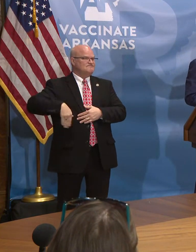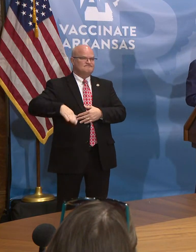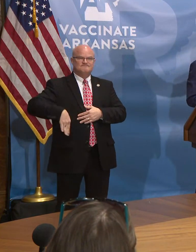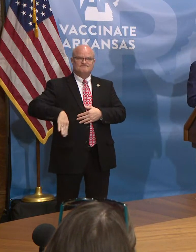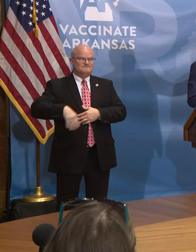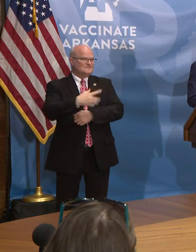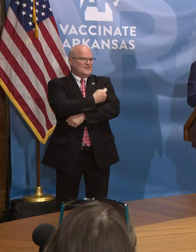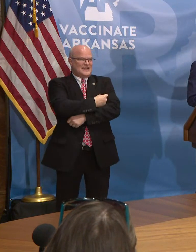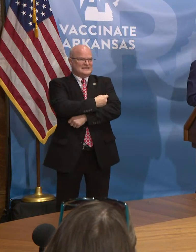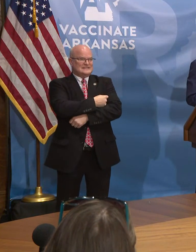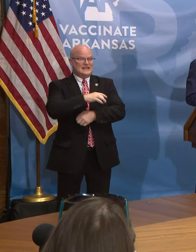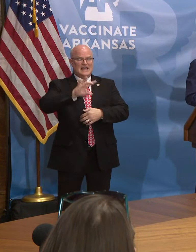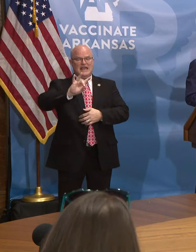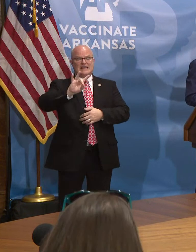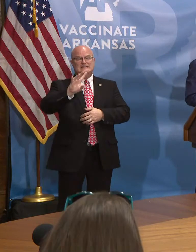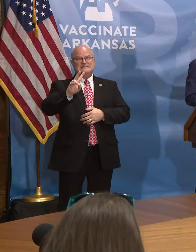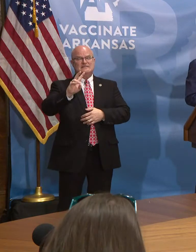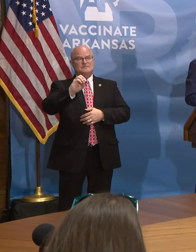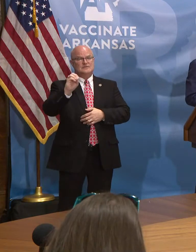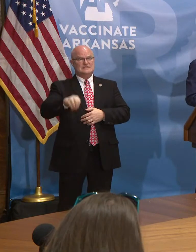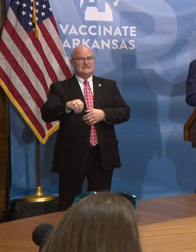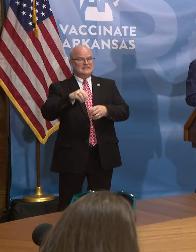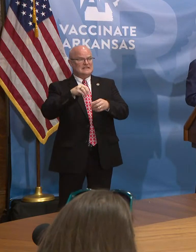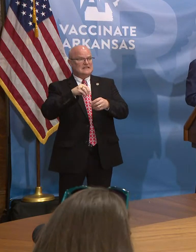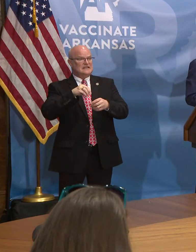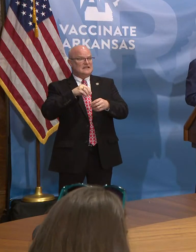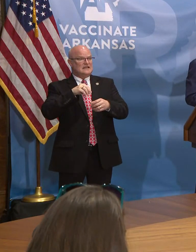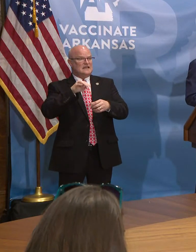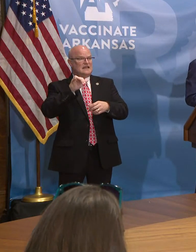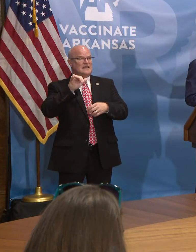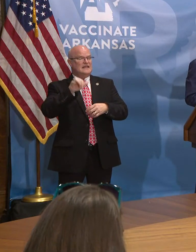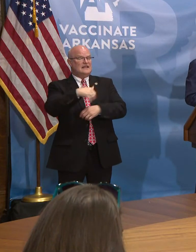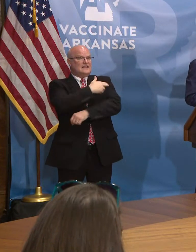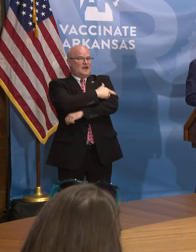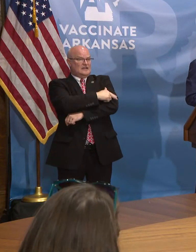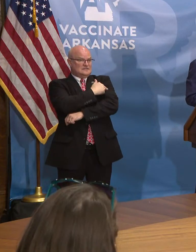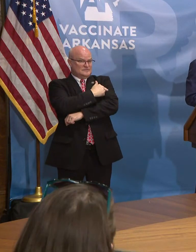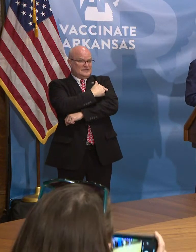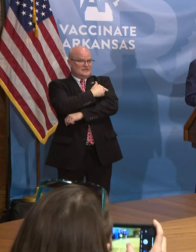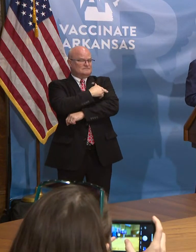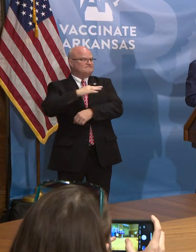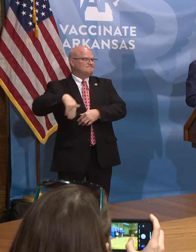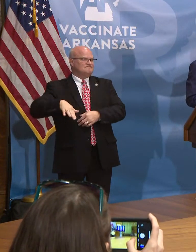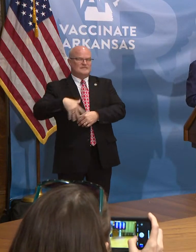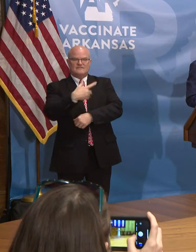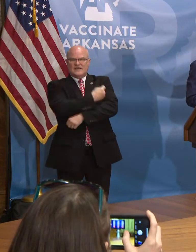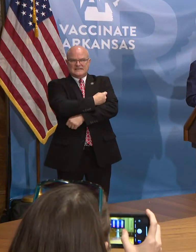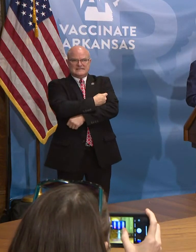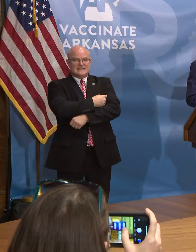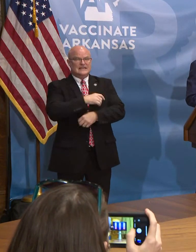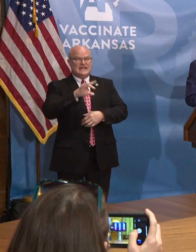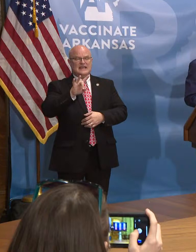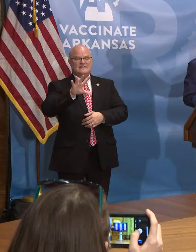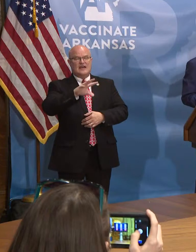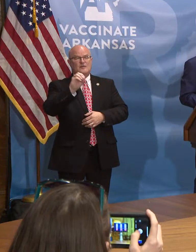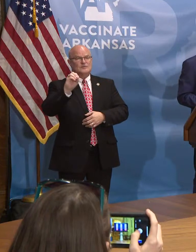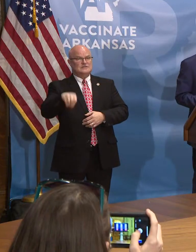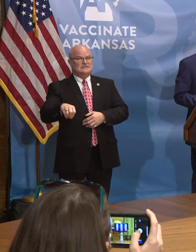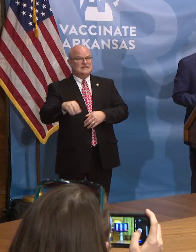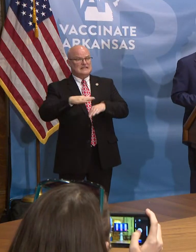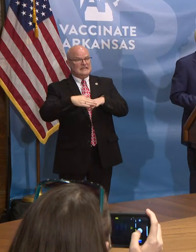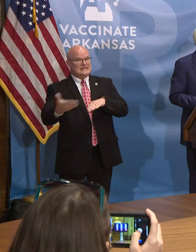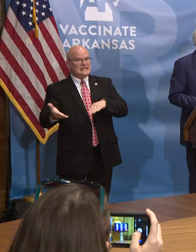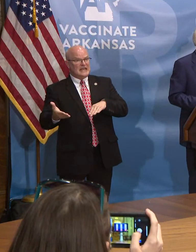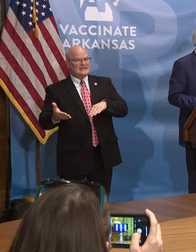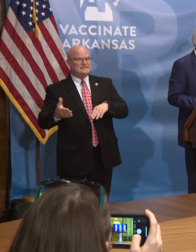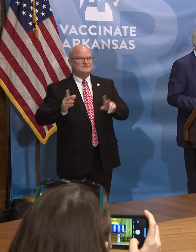vaccinated. 87% of those that are hospitalized are not vaccinated. 85% of the